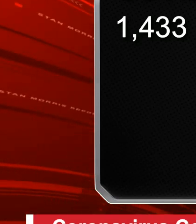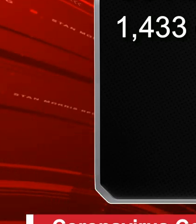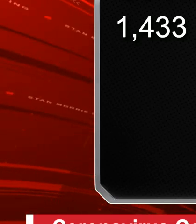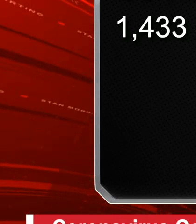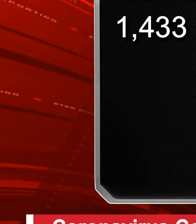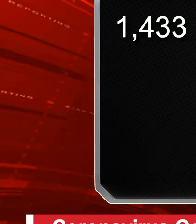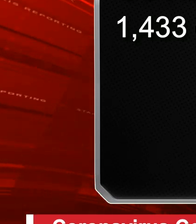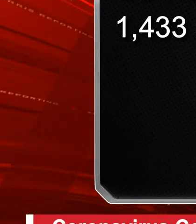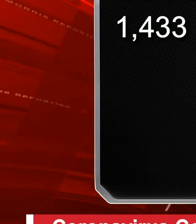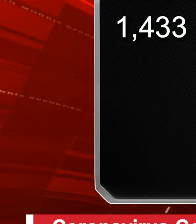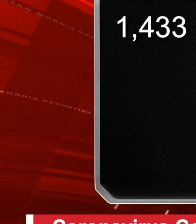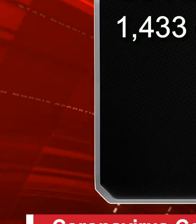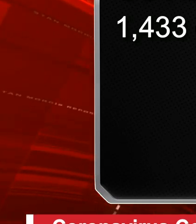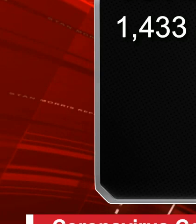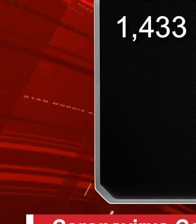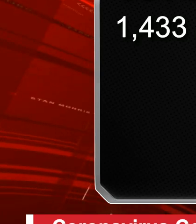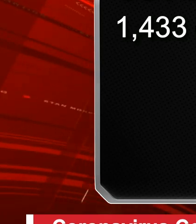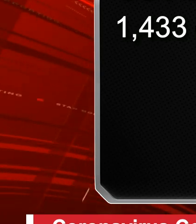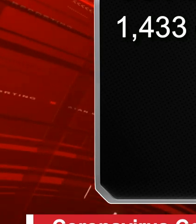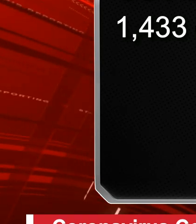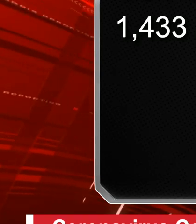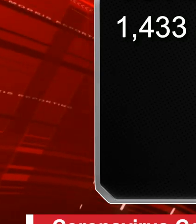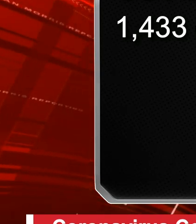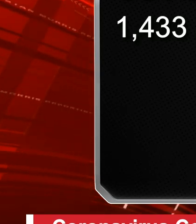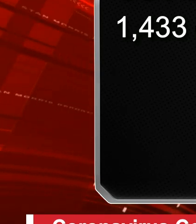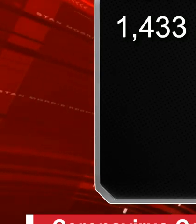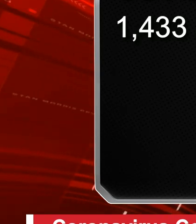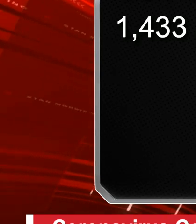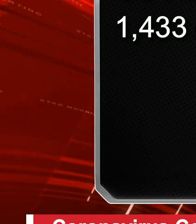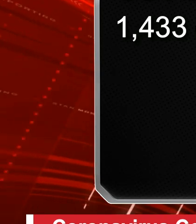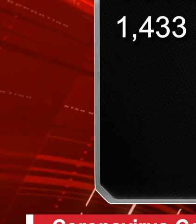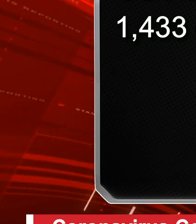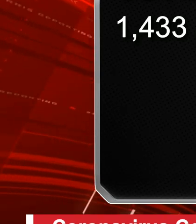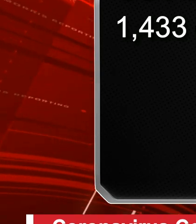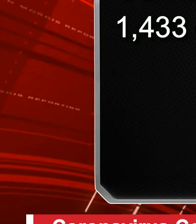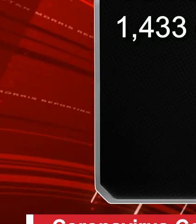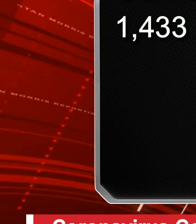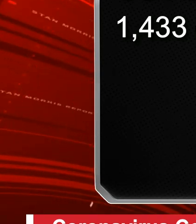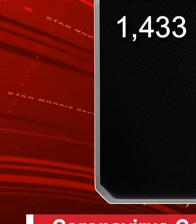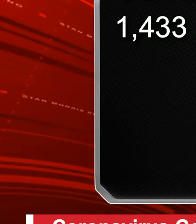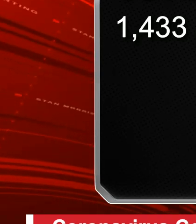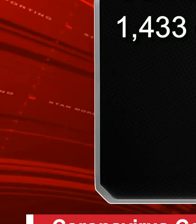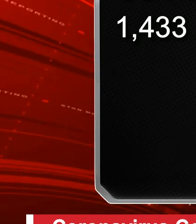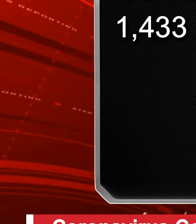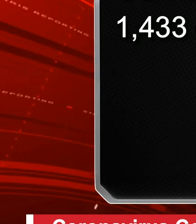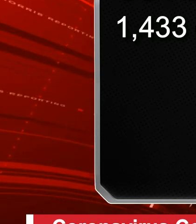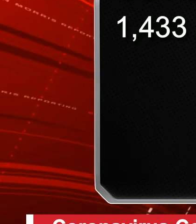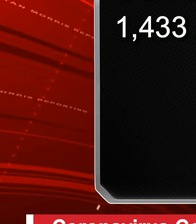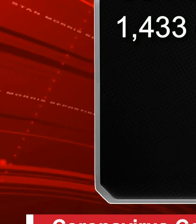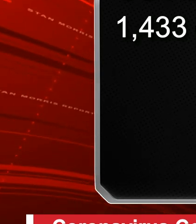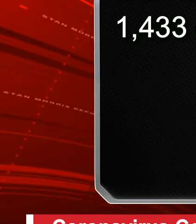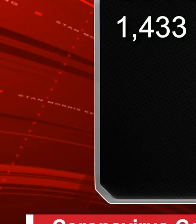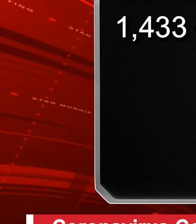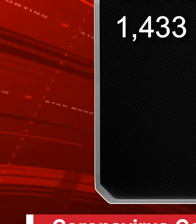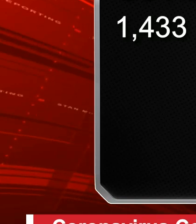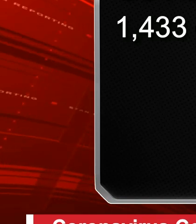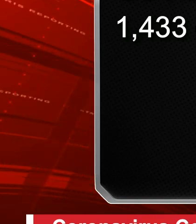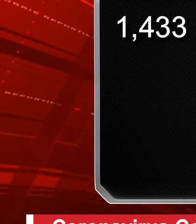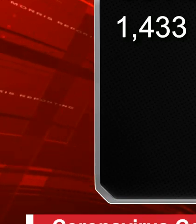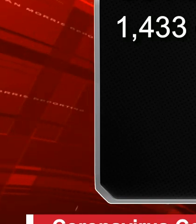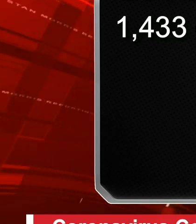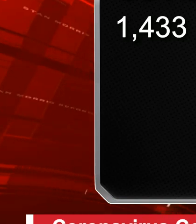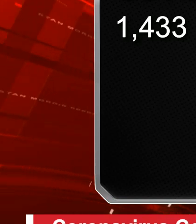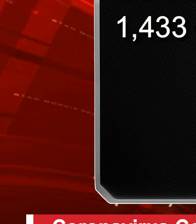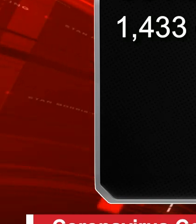how they went from measuring active then to now, except that the new criteria now has as many numbers pretty much as we have seen